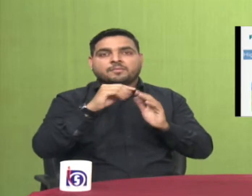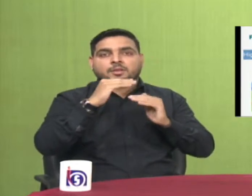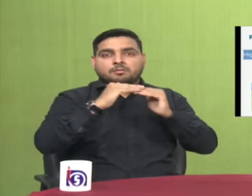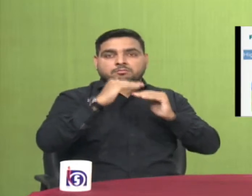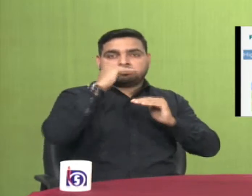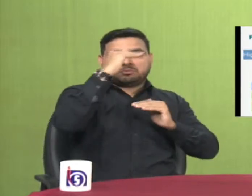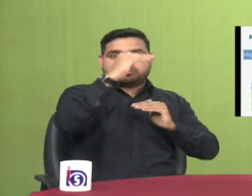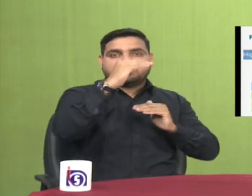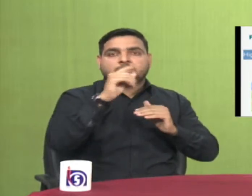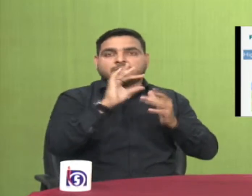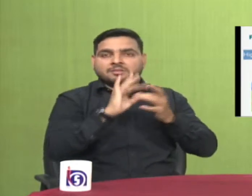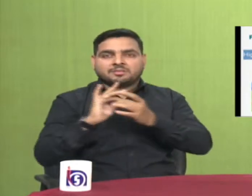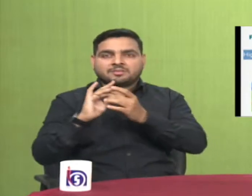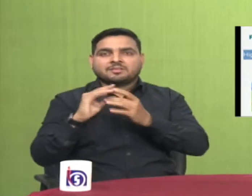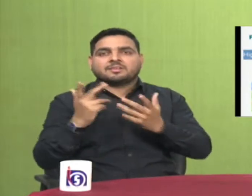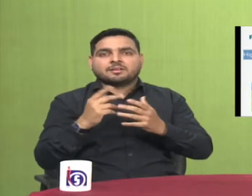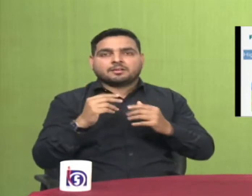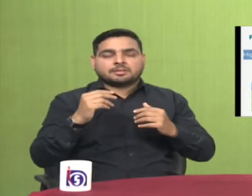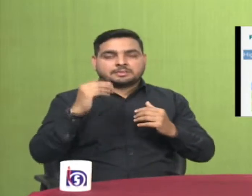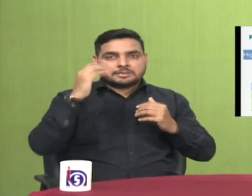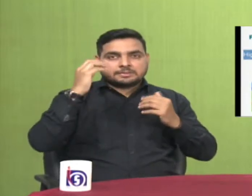High level of curiosity,